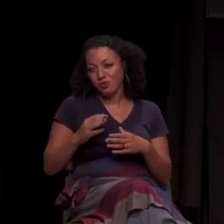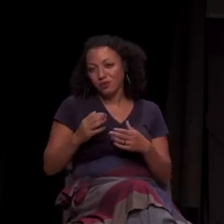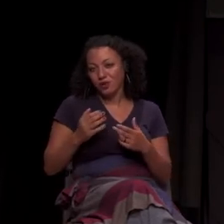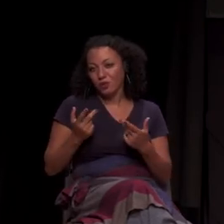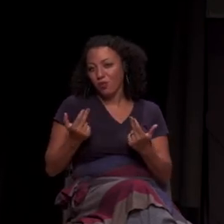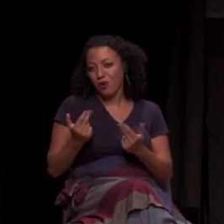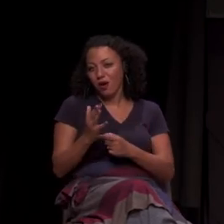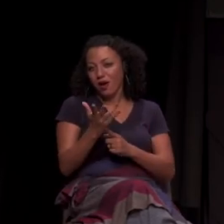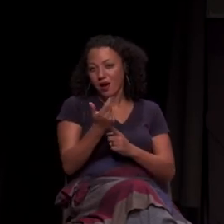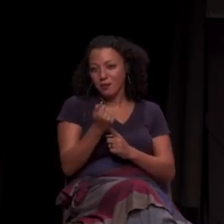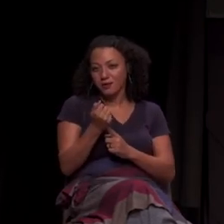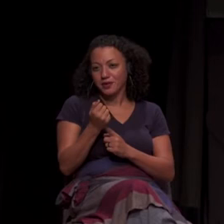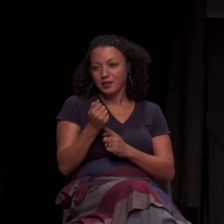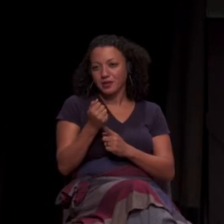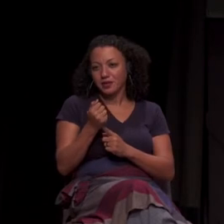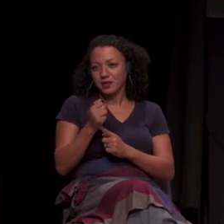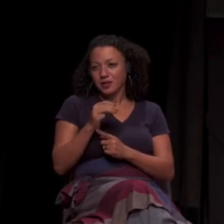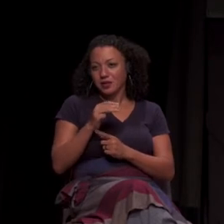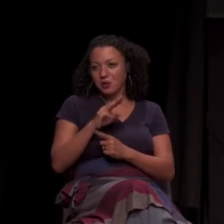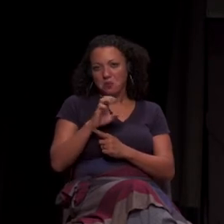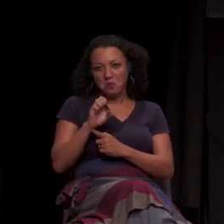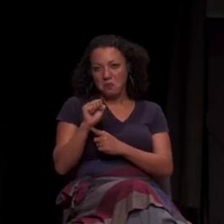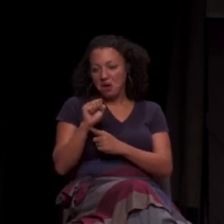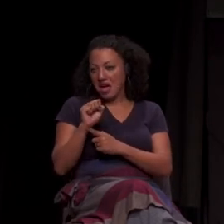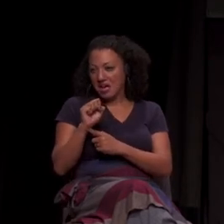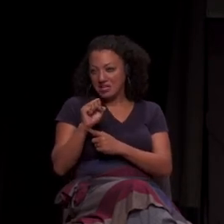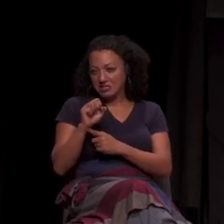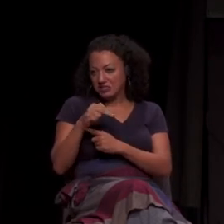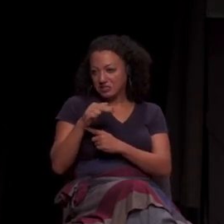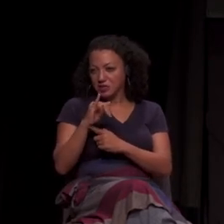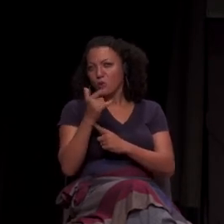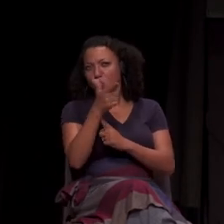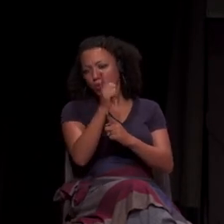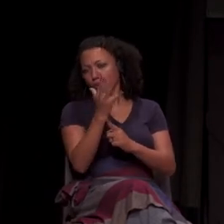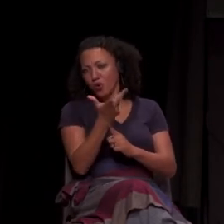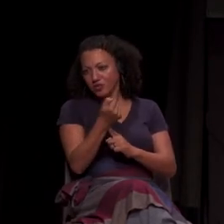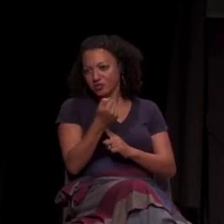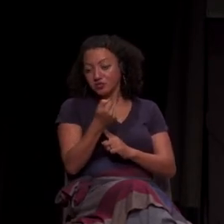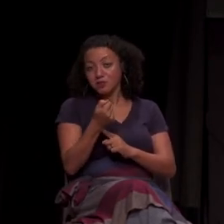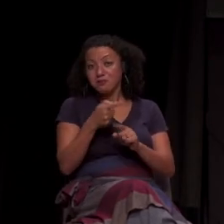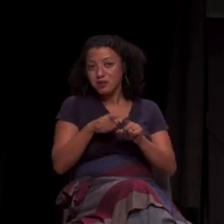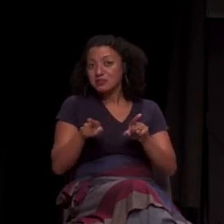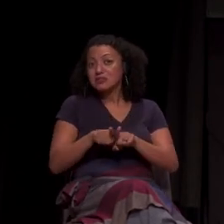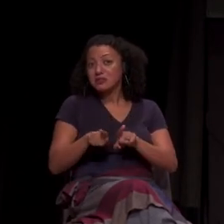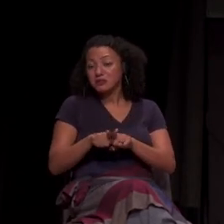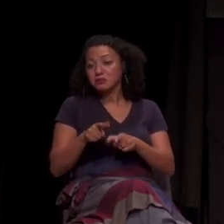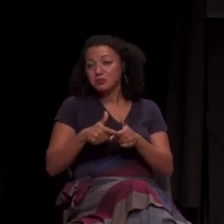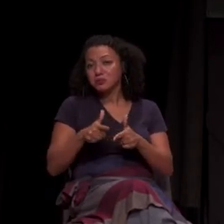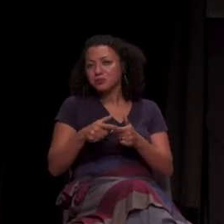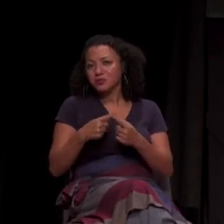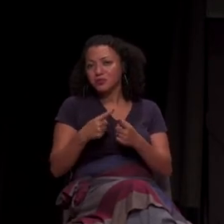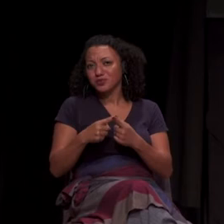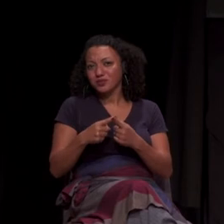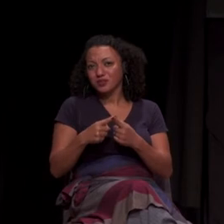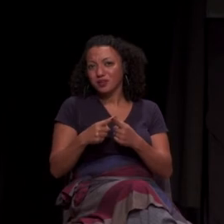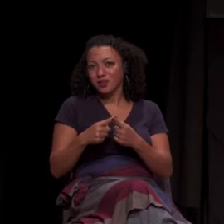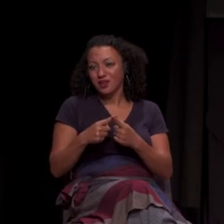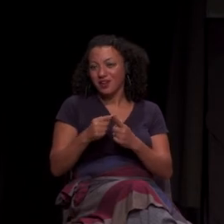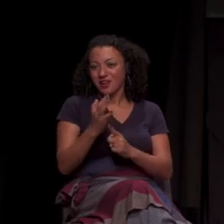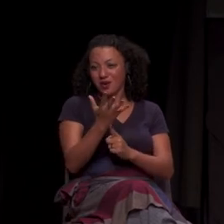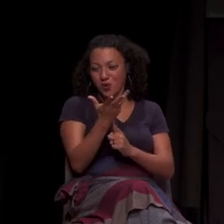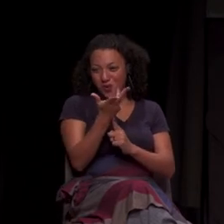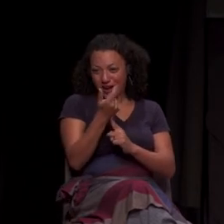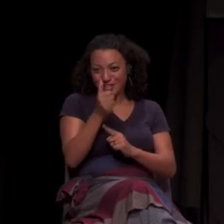that was a bit problematized by the fact that Edna Manley was a lighter-skinned Jamaican. So she was working against